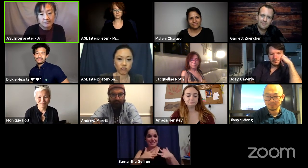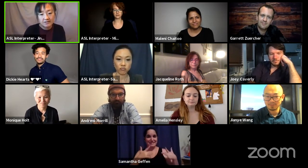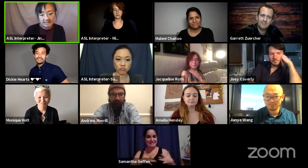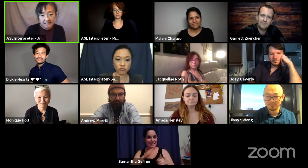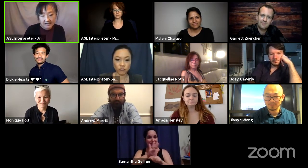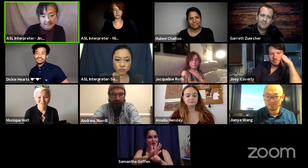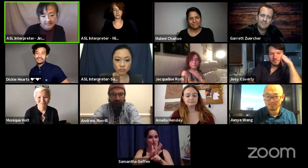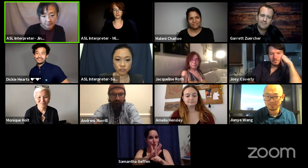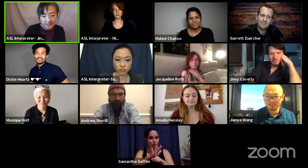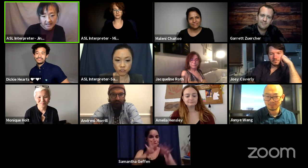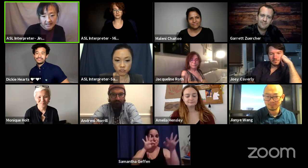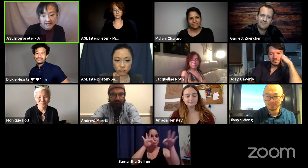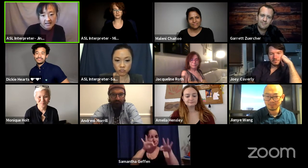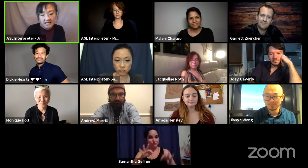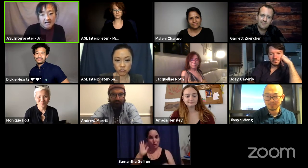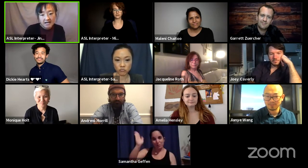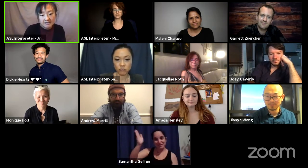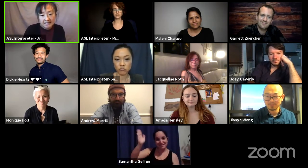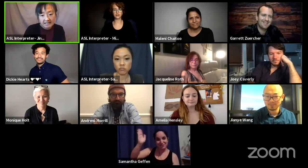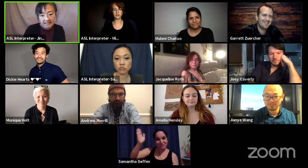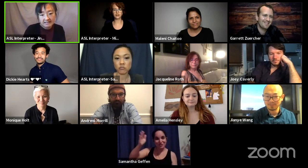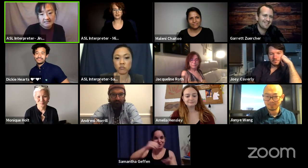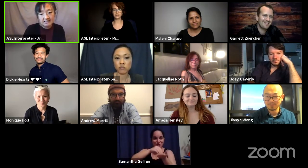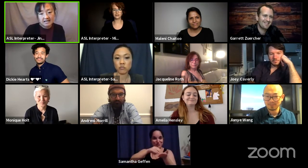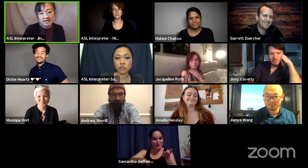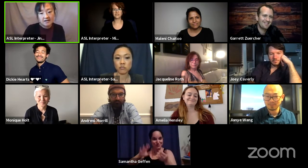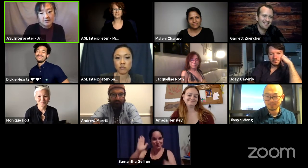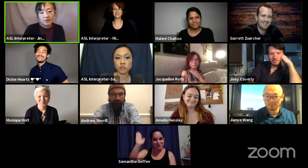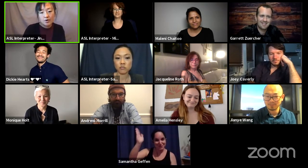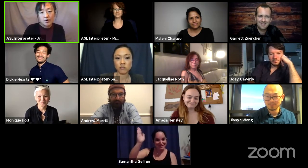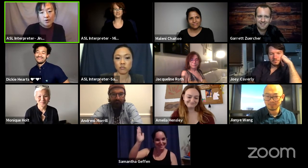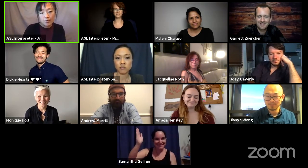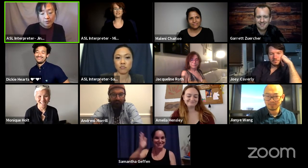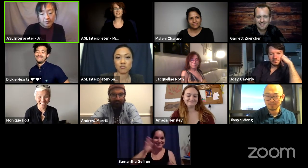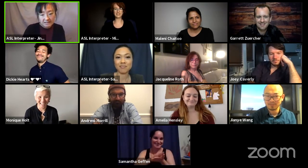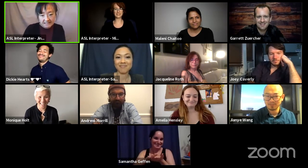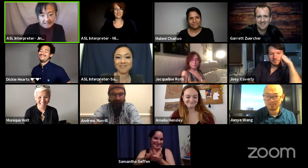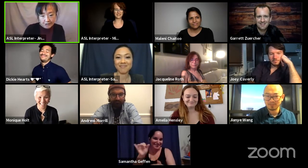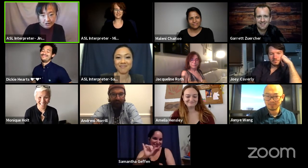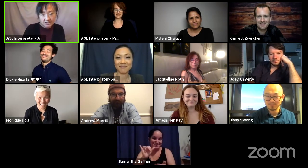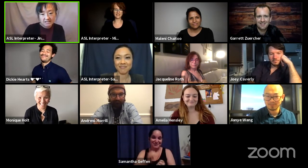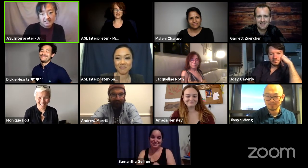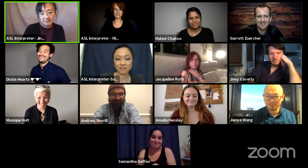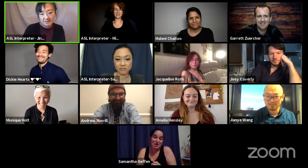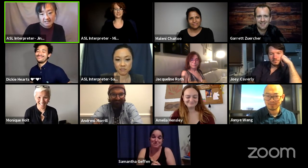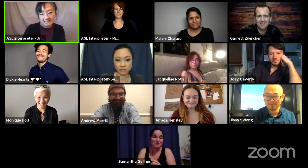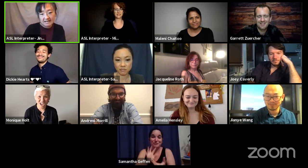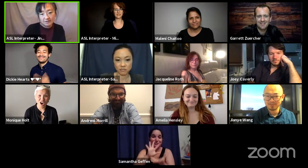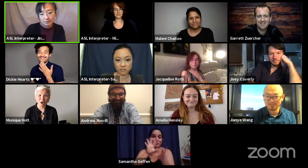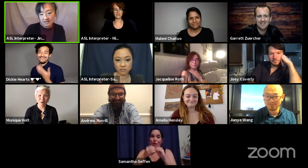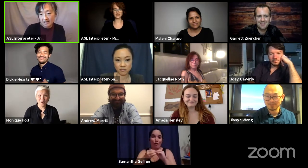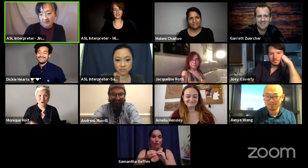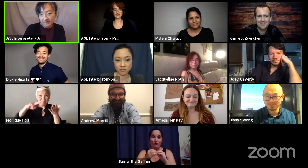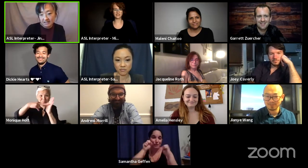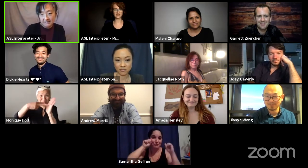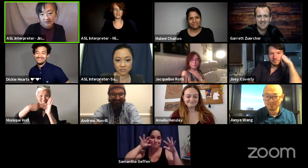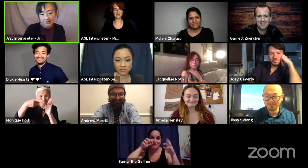were discussed in the play. Dickie's oral presentation, his piece, that was really lovely. So I just